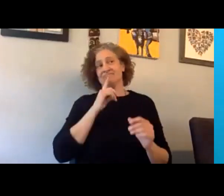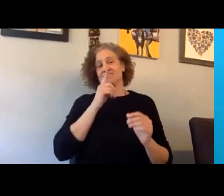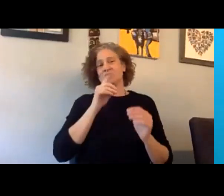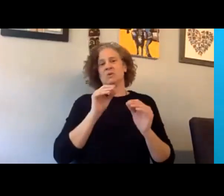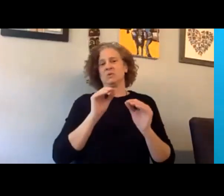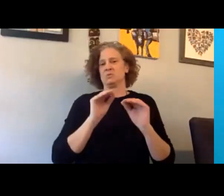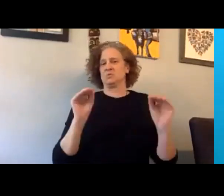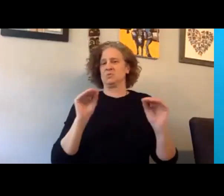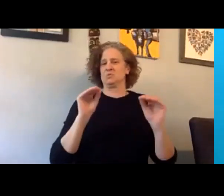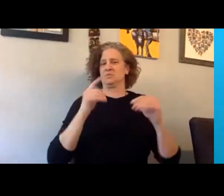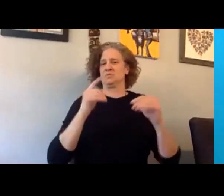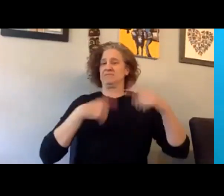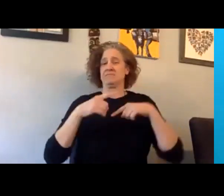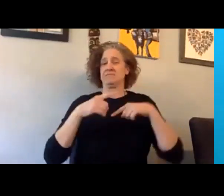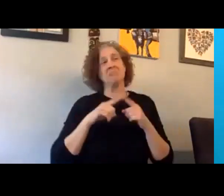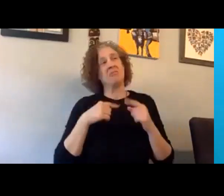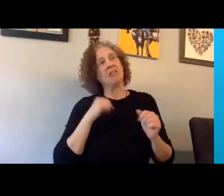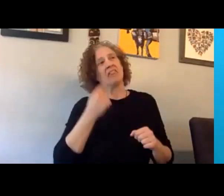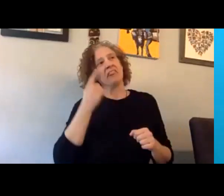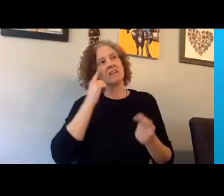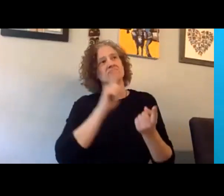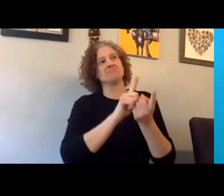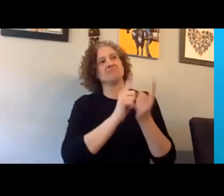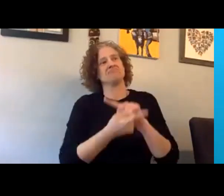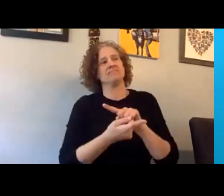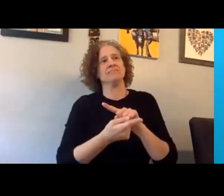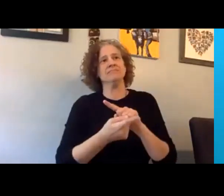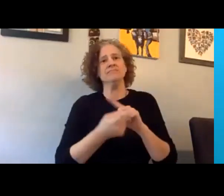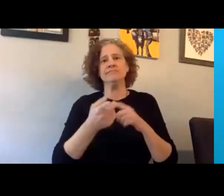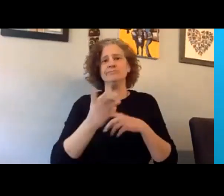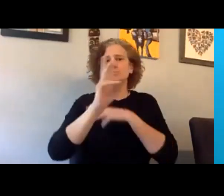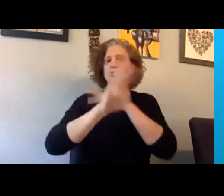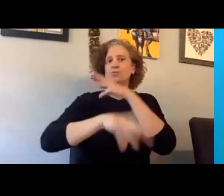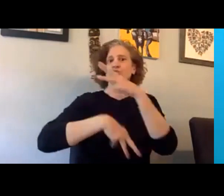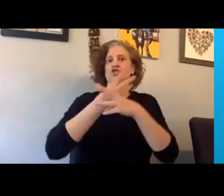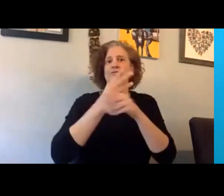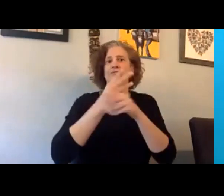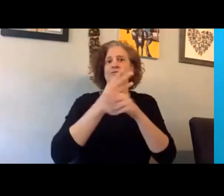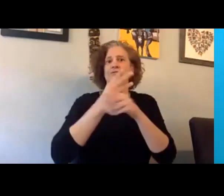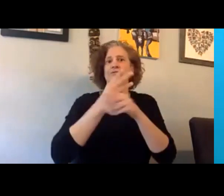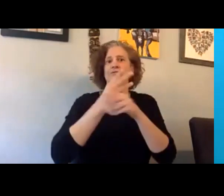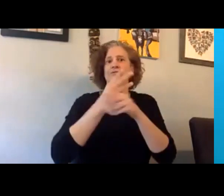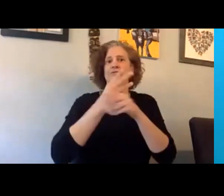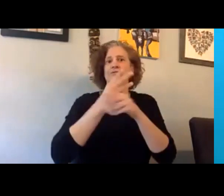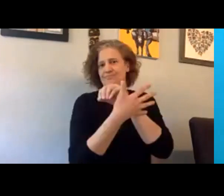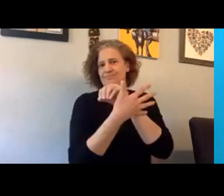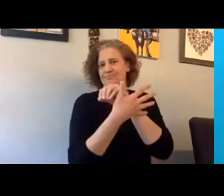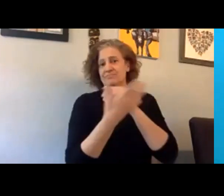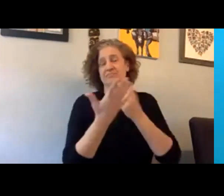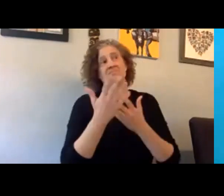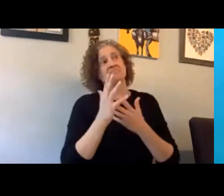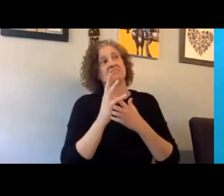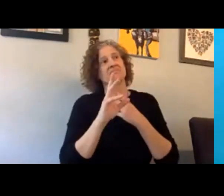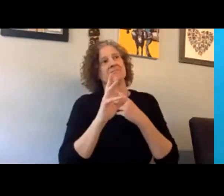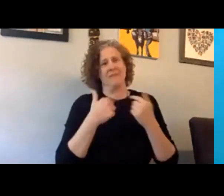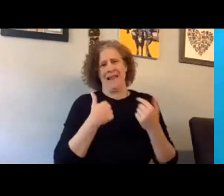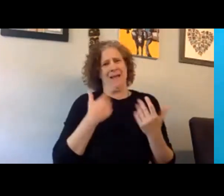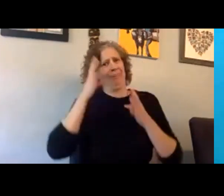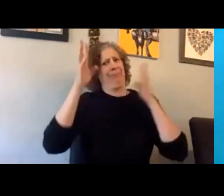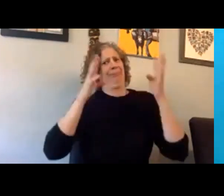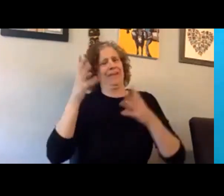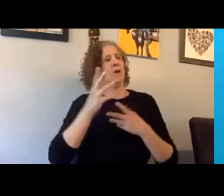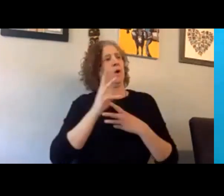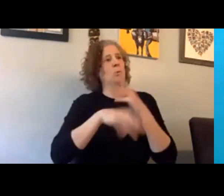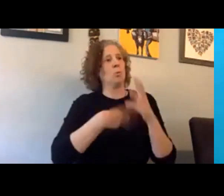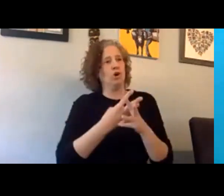Yeah, so pandemic, there's a good one. So there's no established sign, but I certainly can translate it. So all over